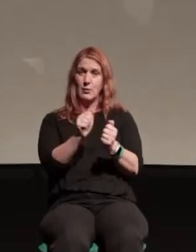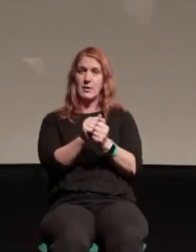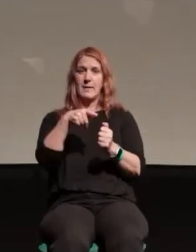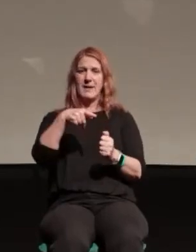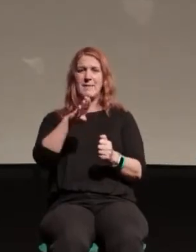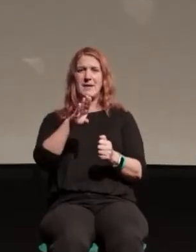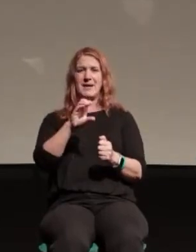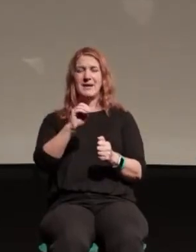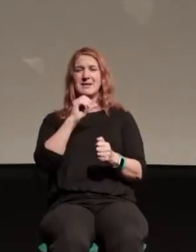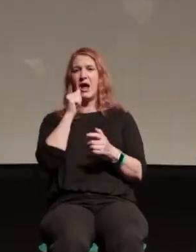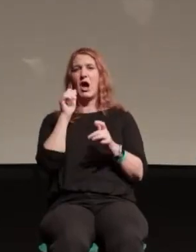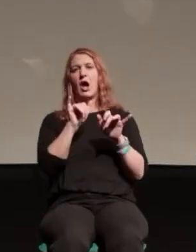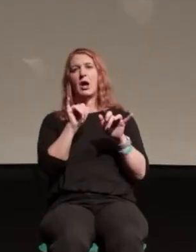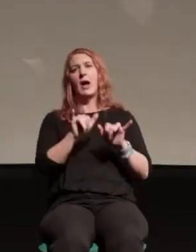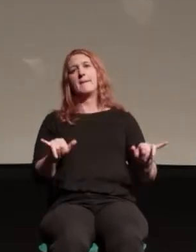common, but